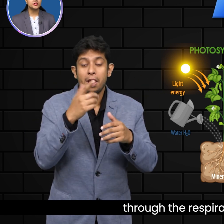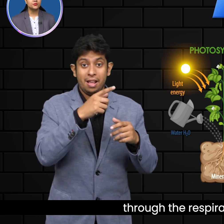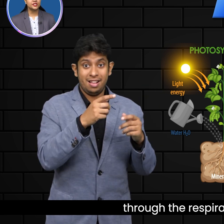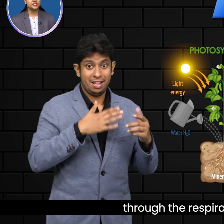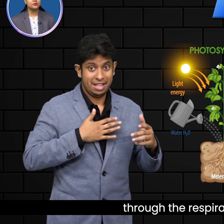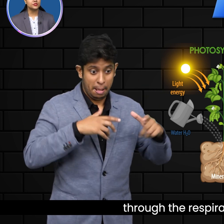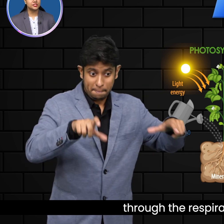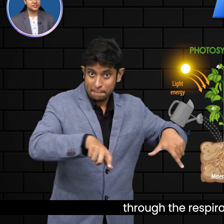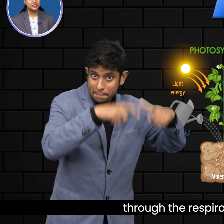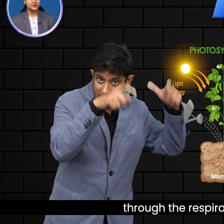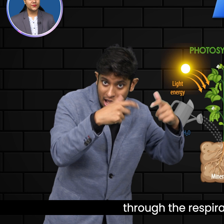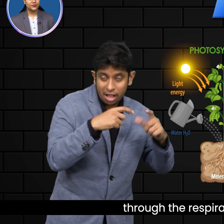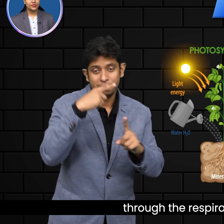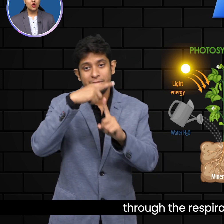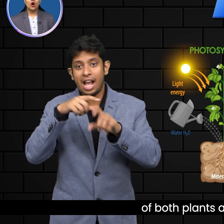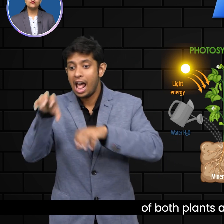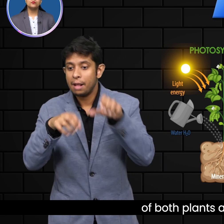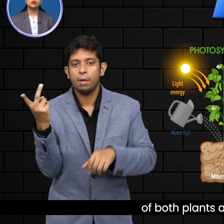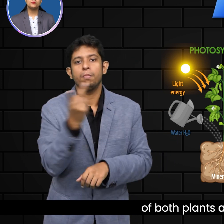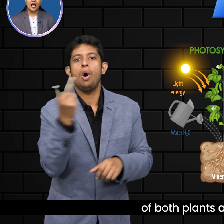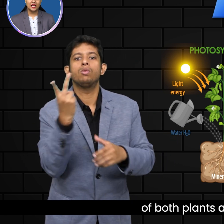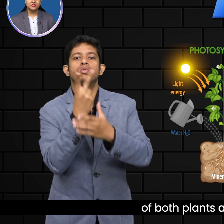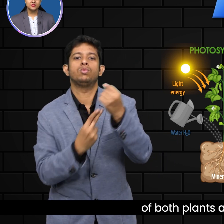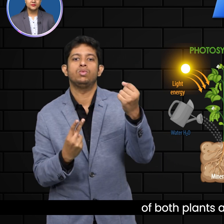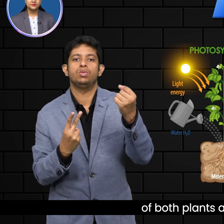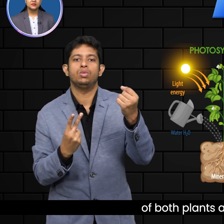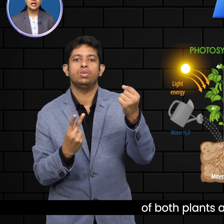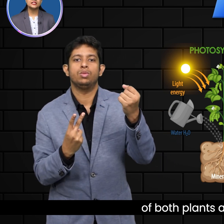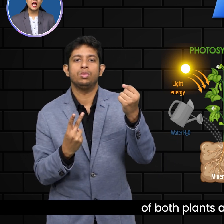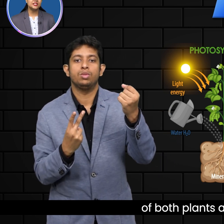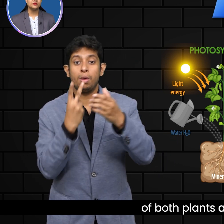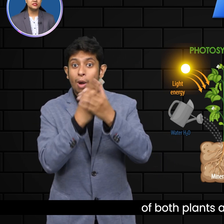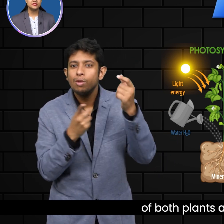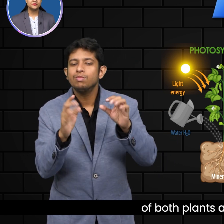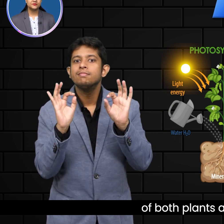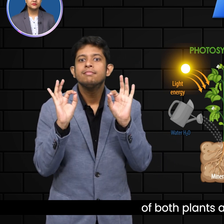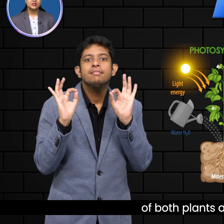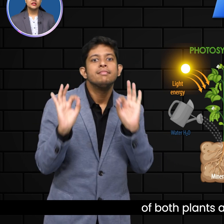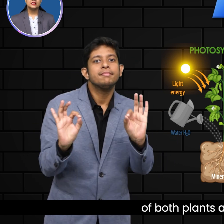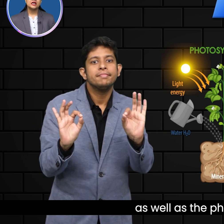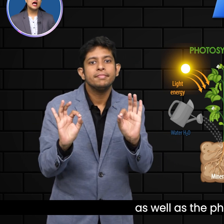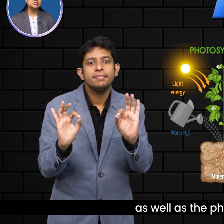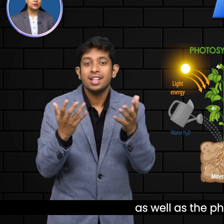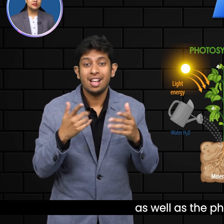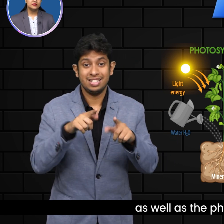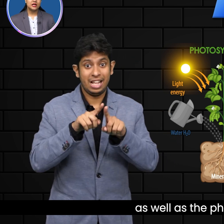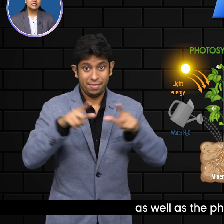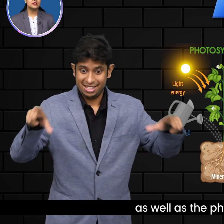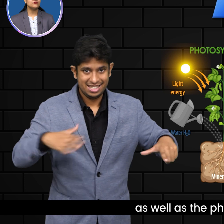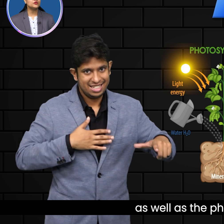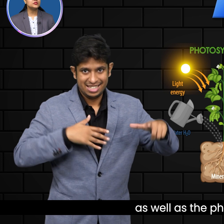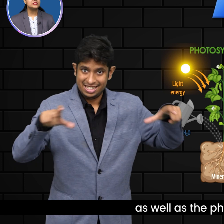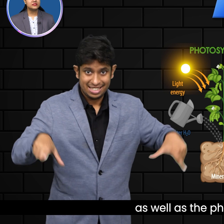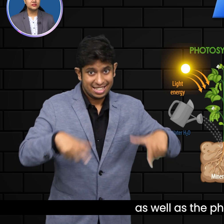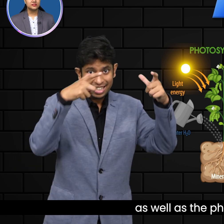the respiration processes of both plants and animals, as well as